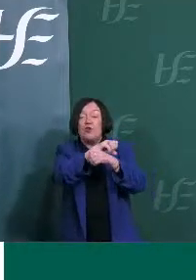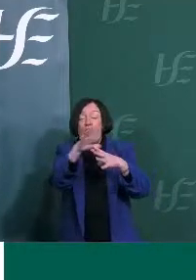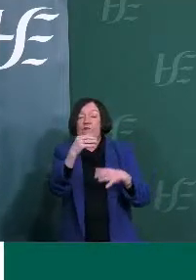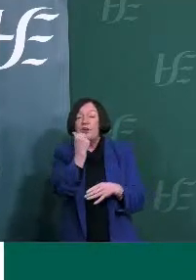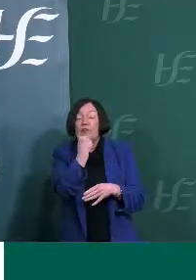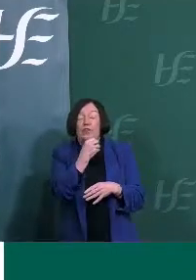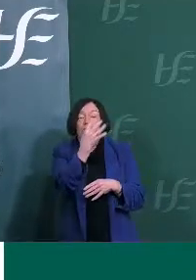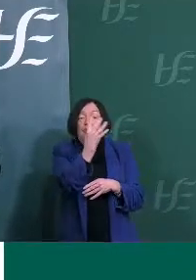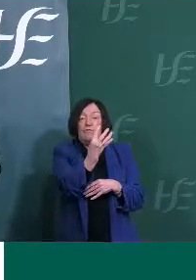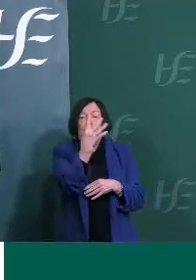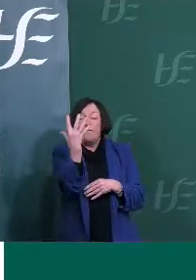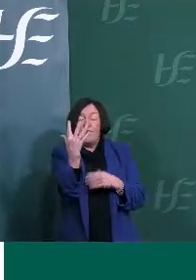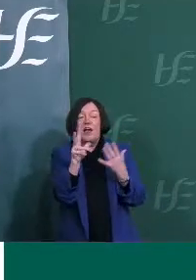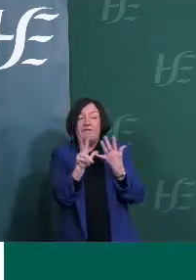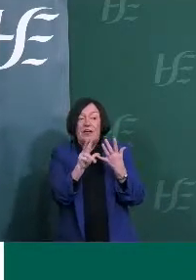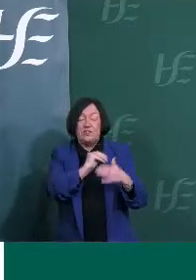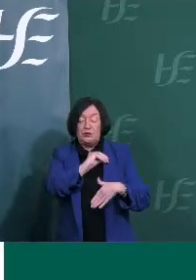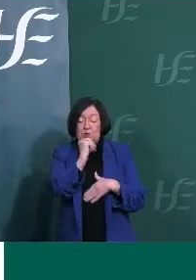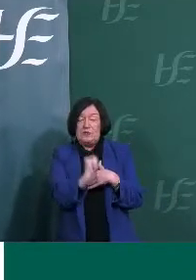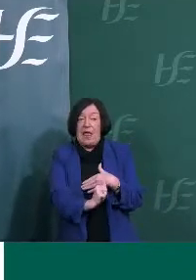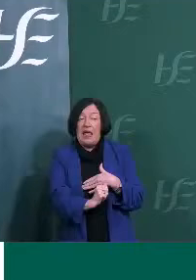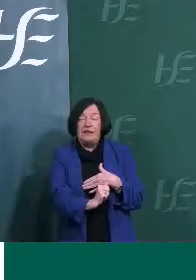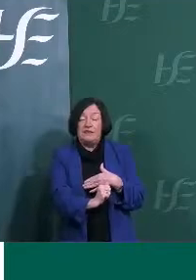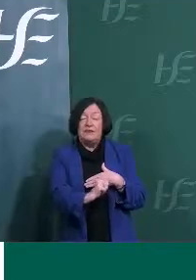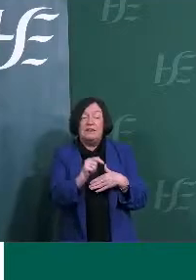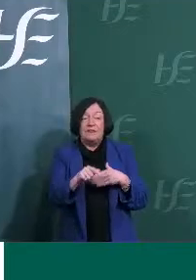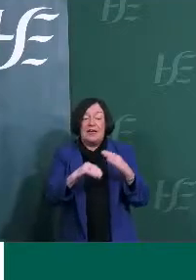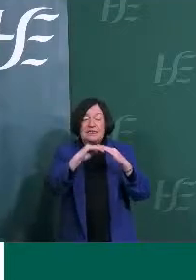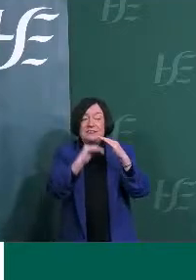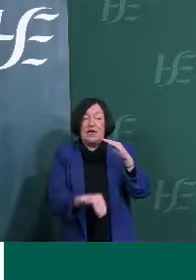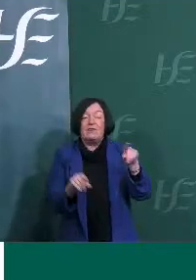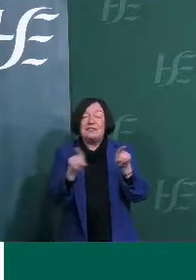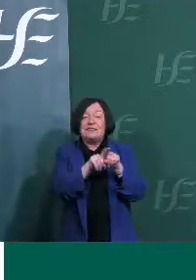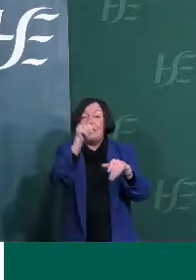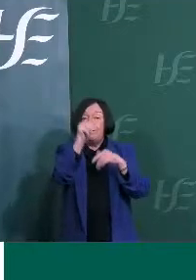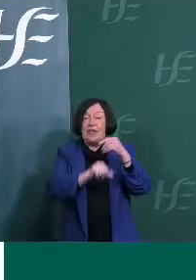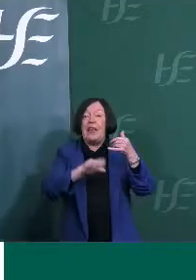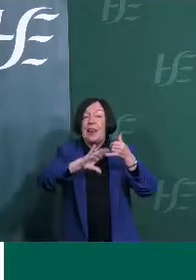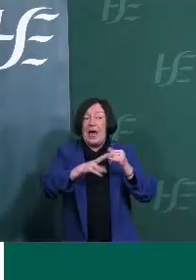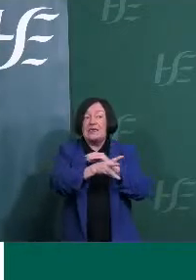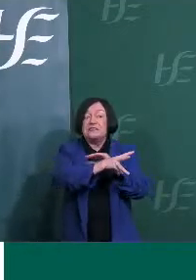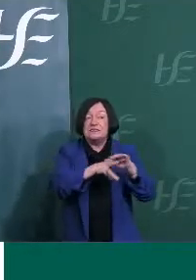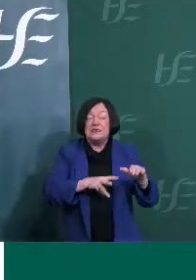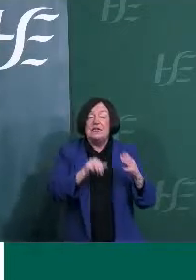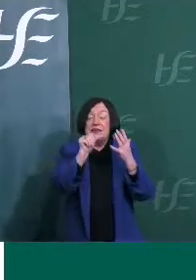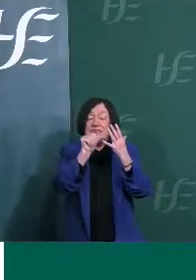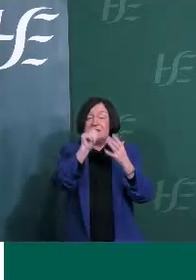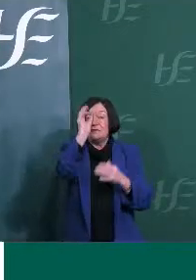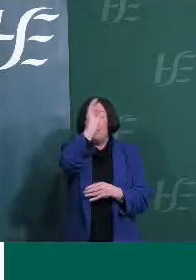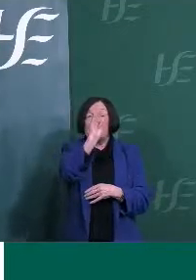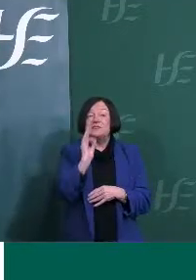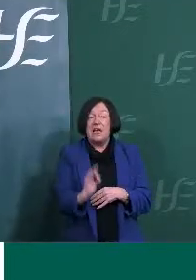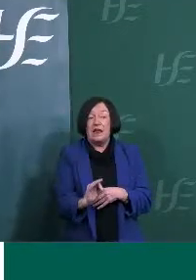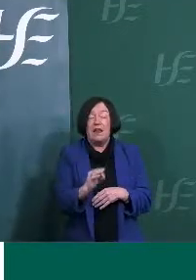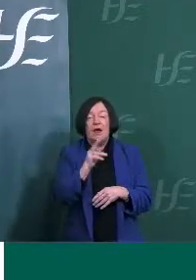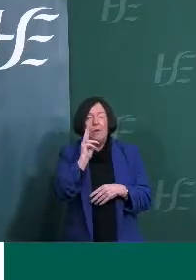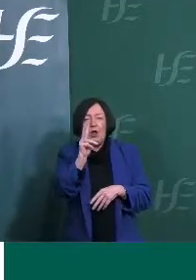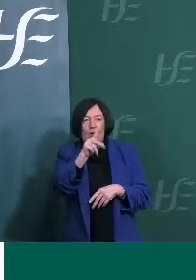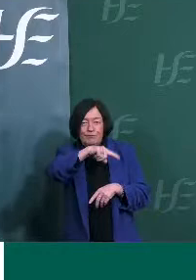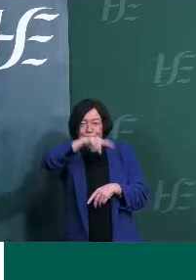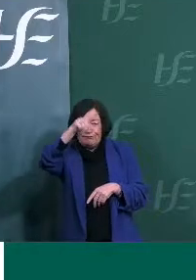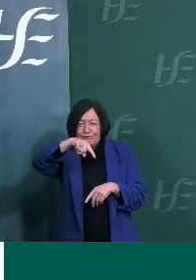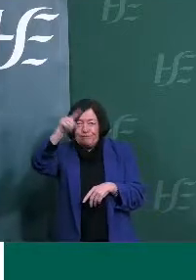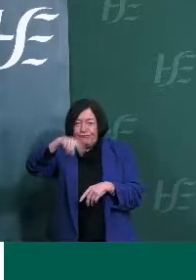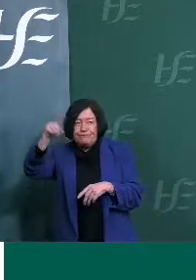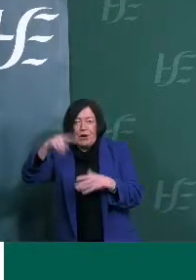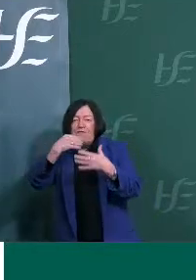cases, so 458 today. That's down on the same day last week, down 6%. And when we look at the daily